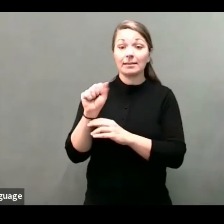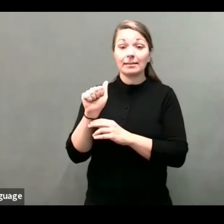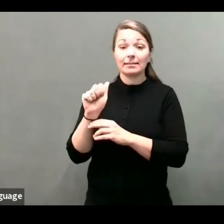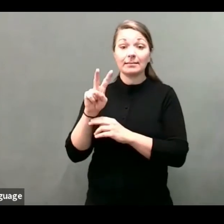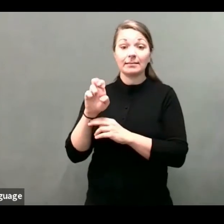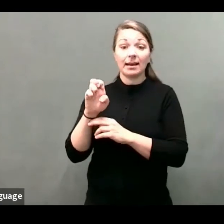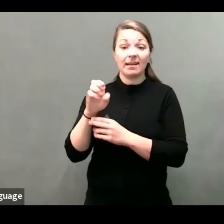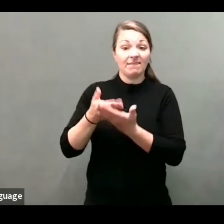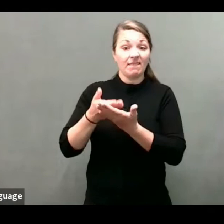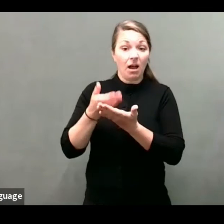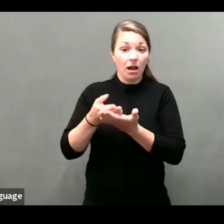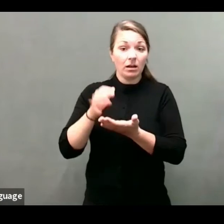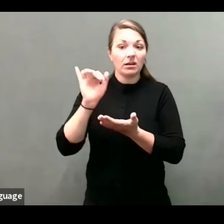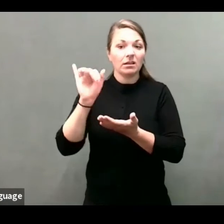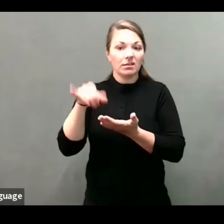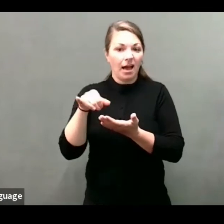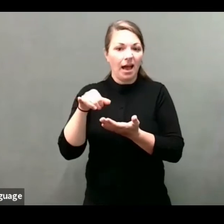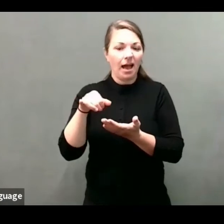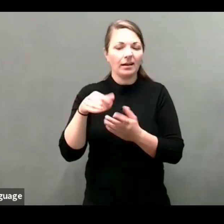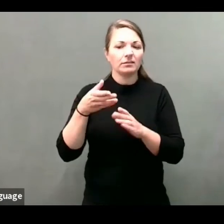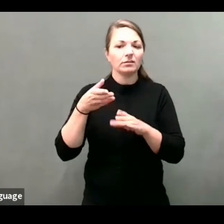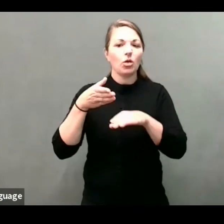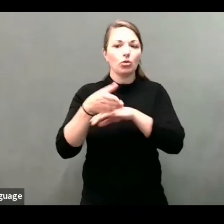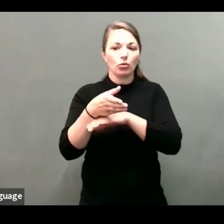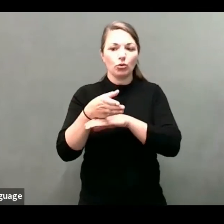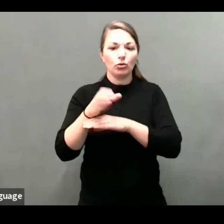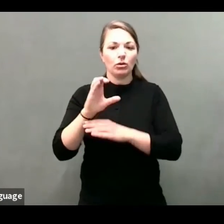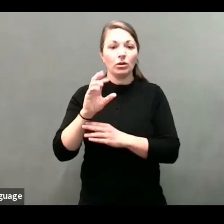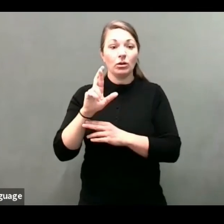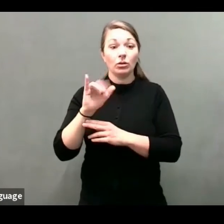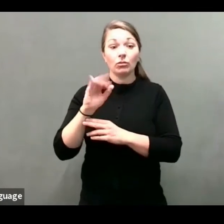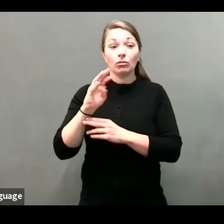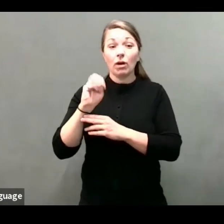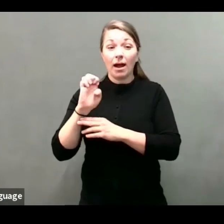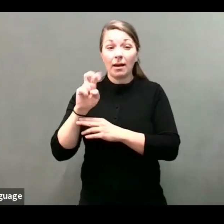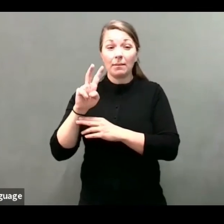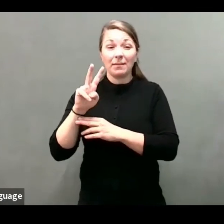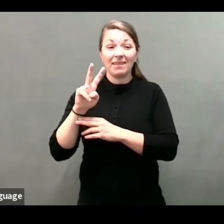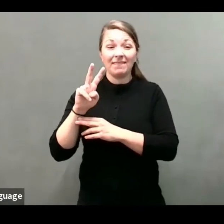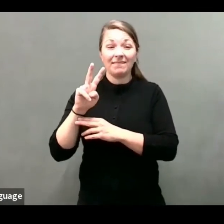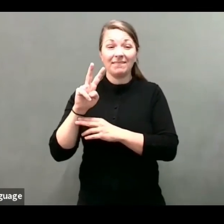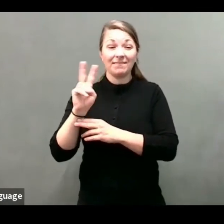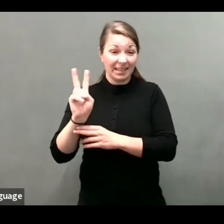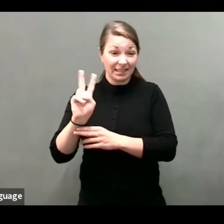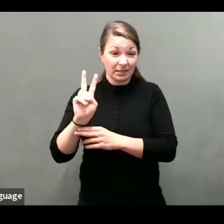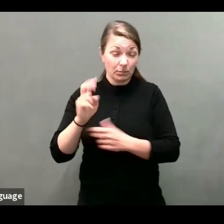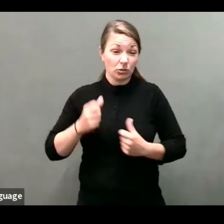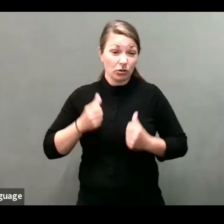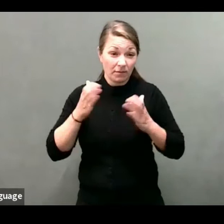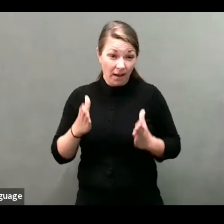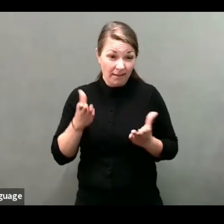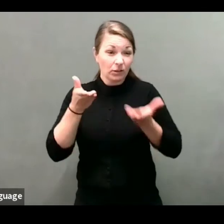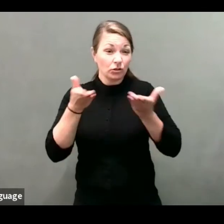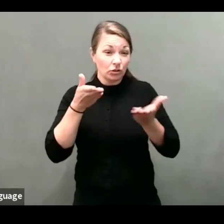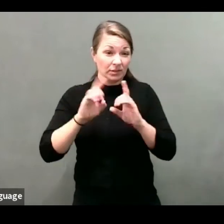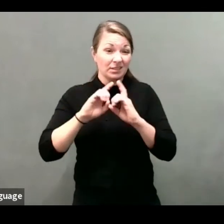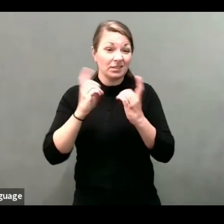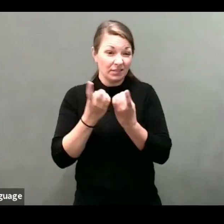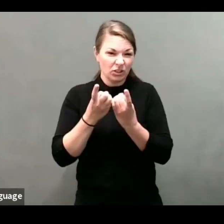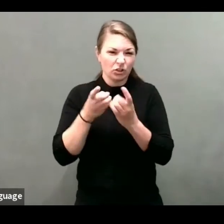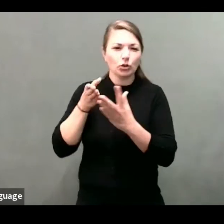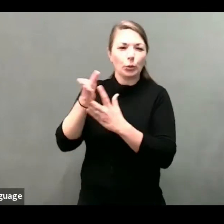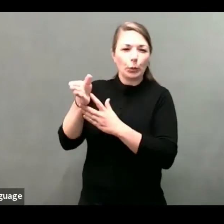is a fund that's run through the Crime Victims and Survivors Services Division of the Oregon Department of